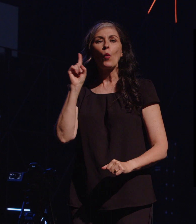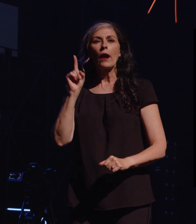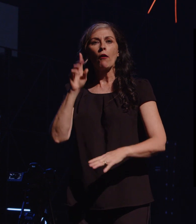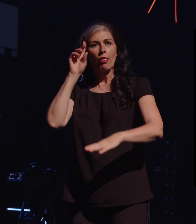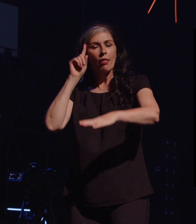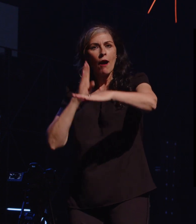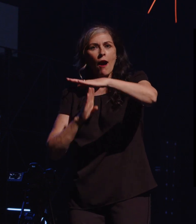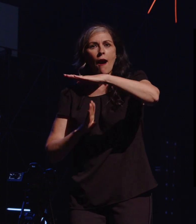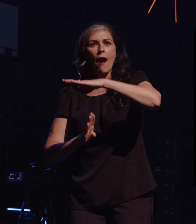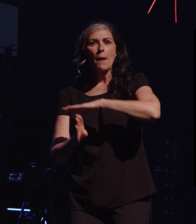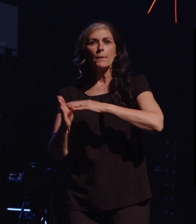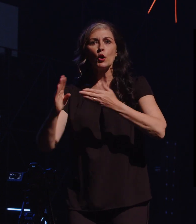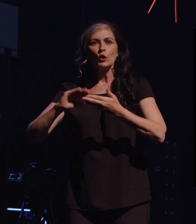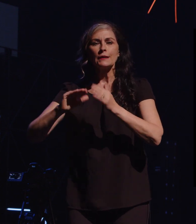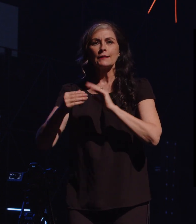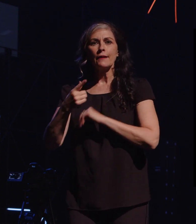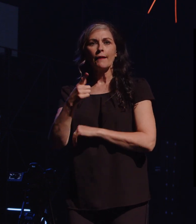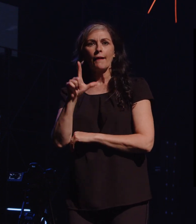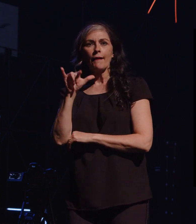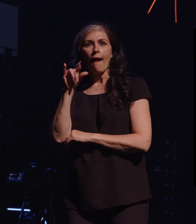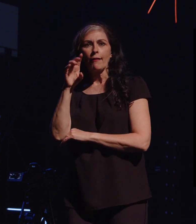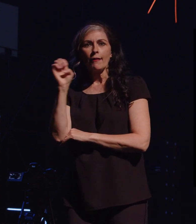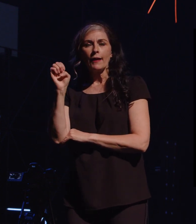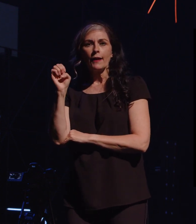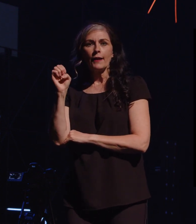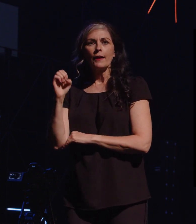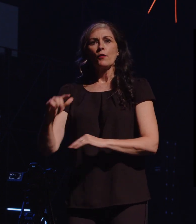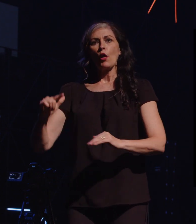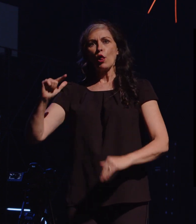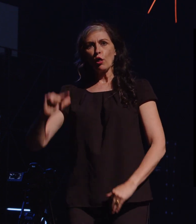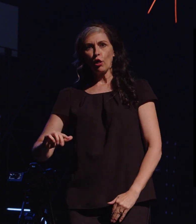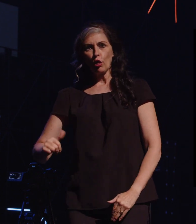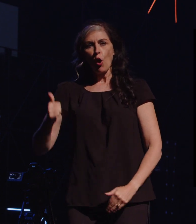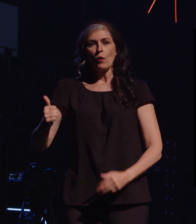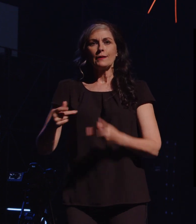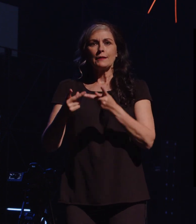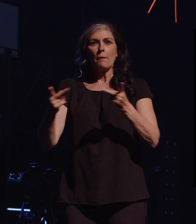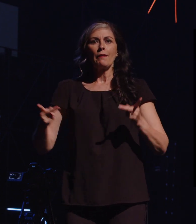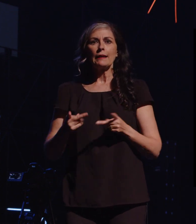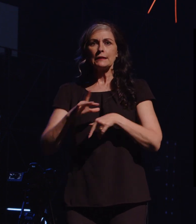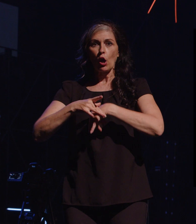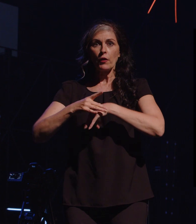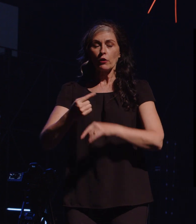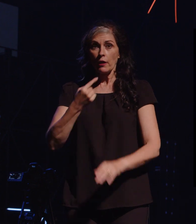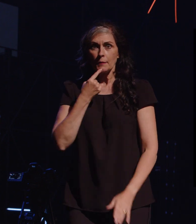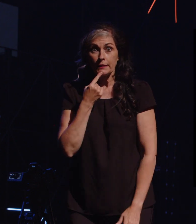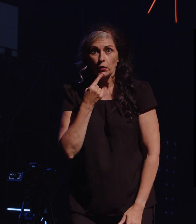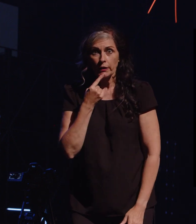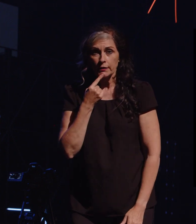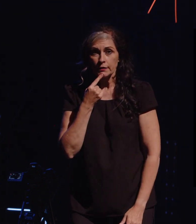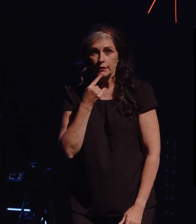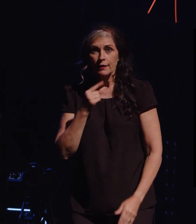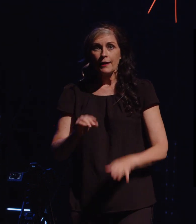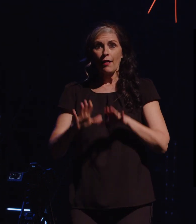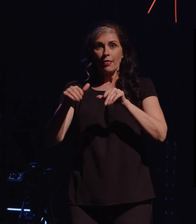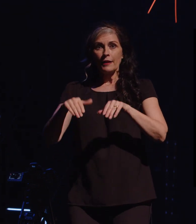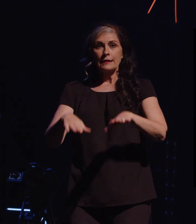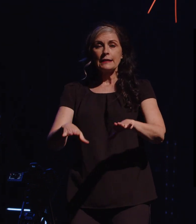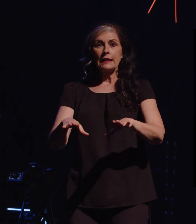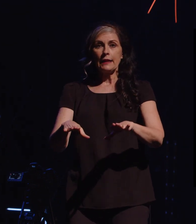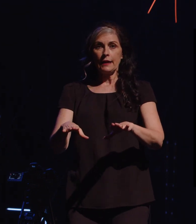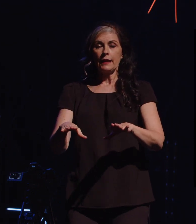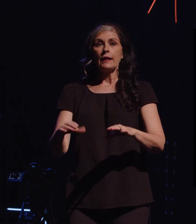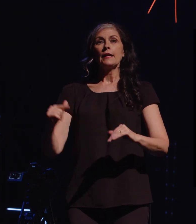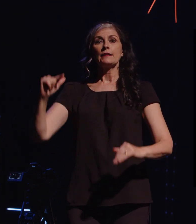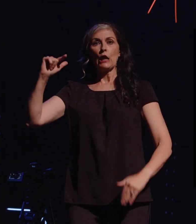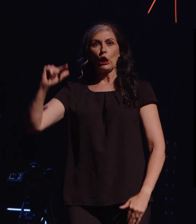humble city of Galilee, one of the lowest places on the earth. And I'm serious. The Sea of Galilee is